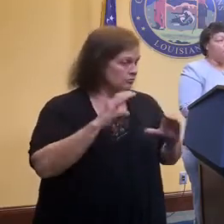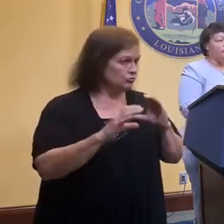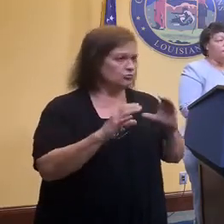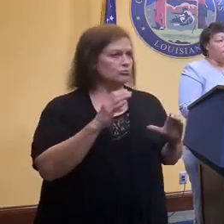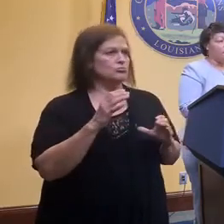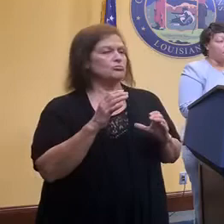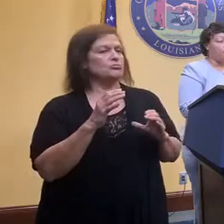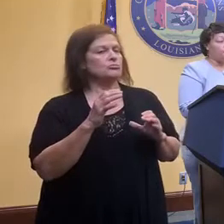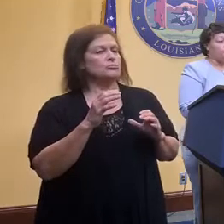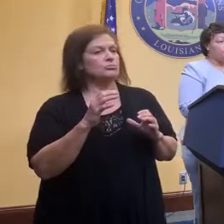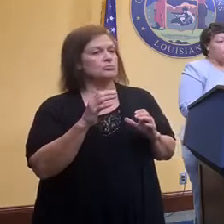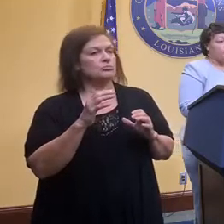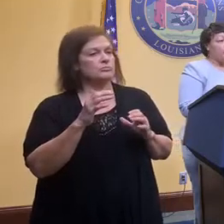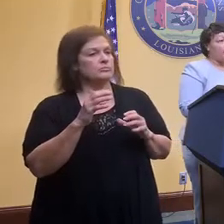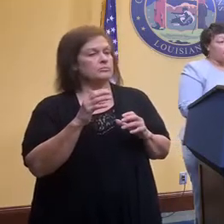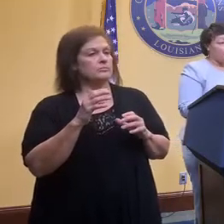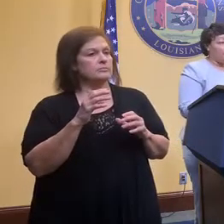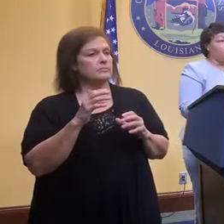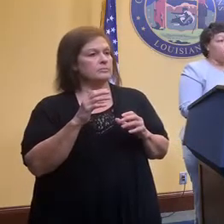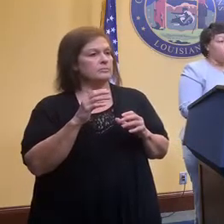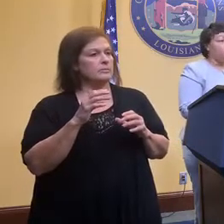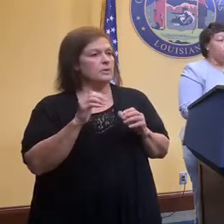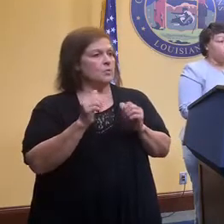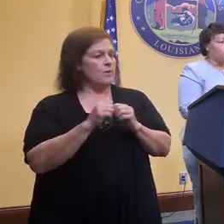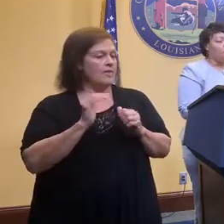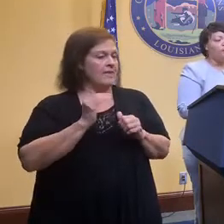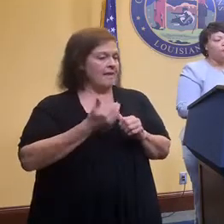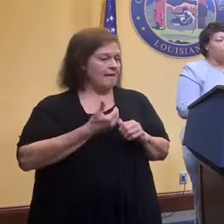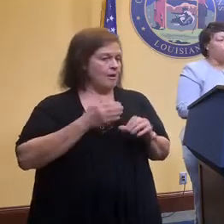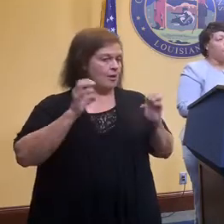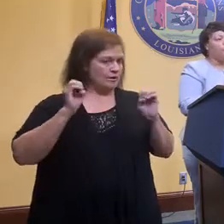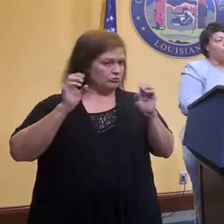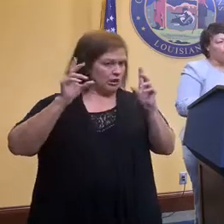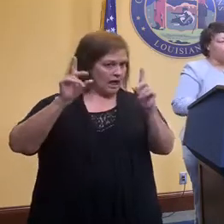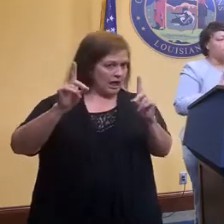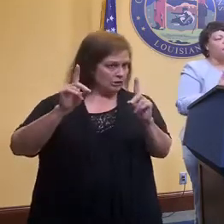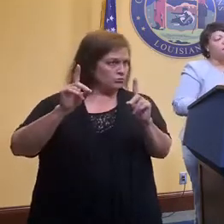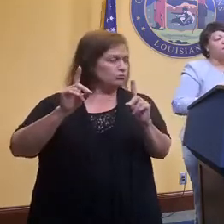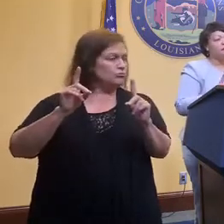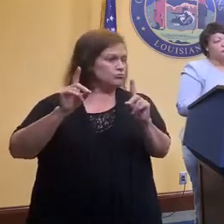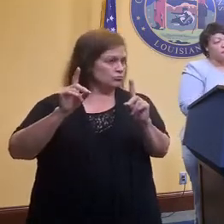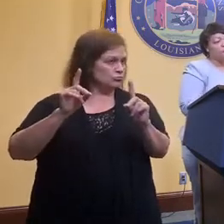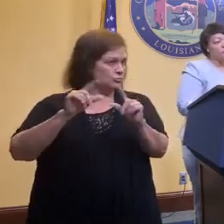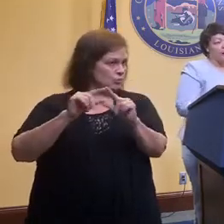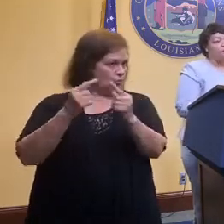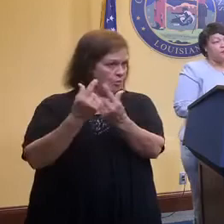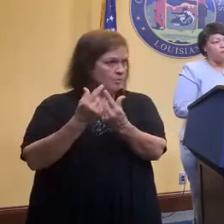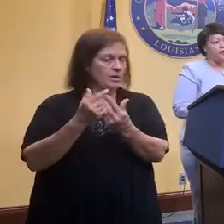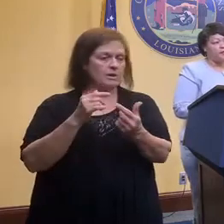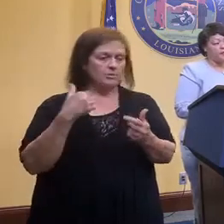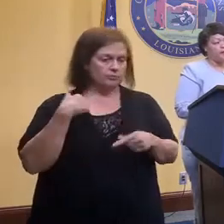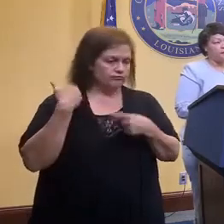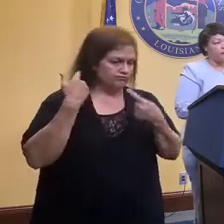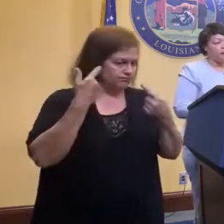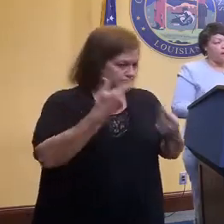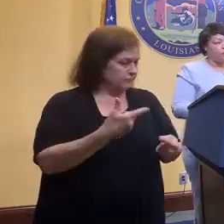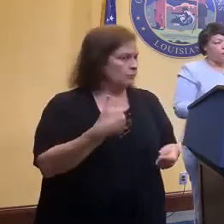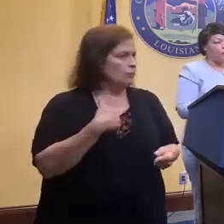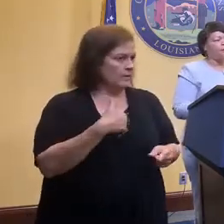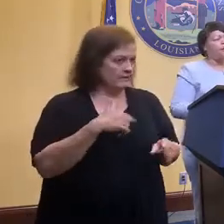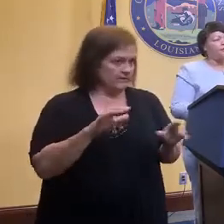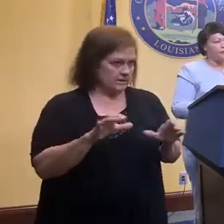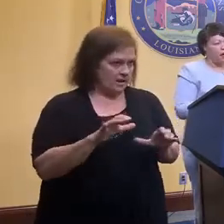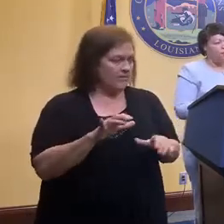open with our higher ed community as well, which that's been consistent throughout this pandemic, meaning how